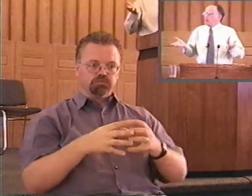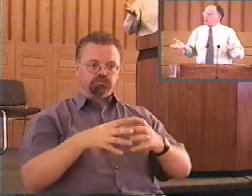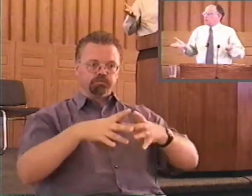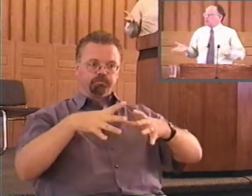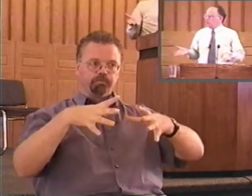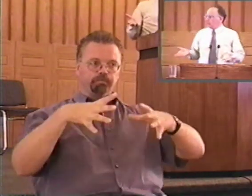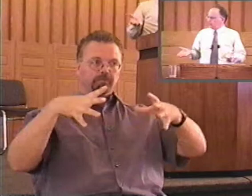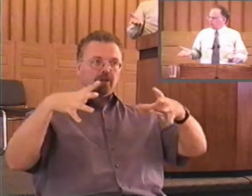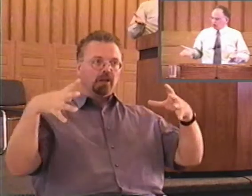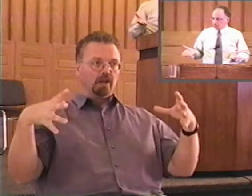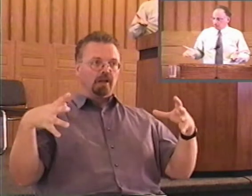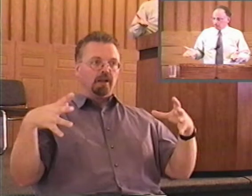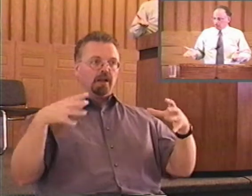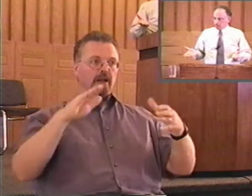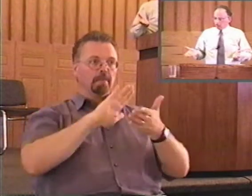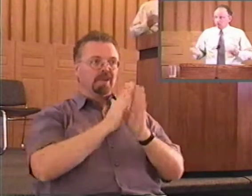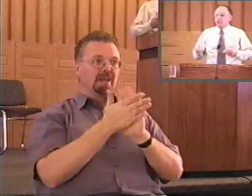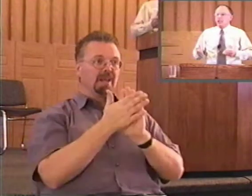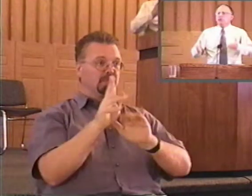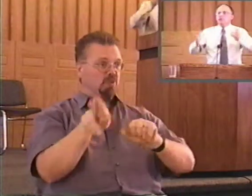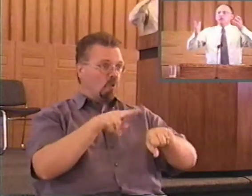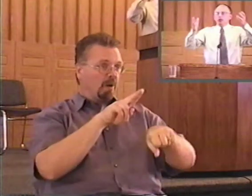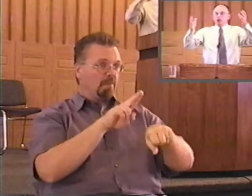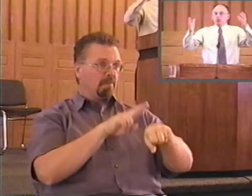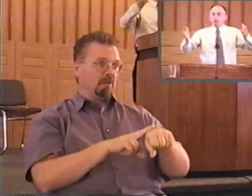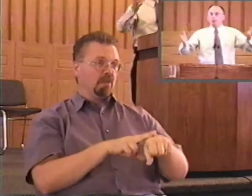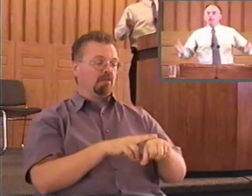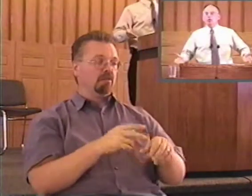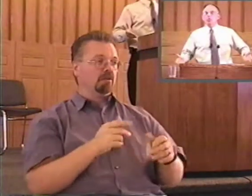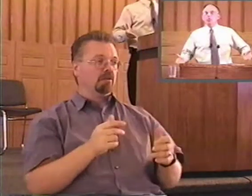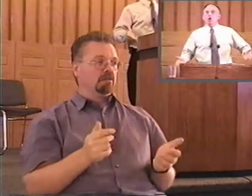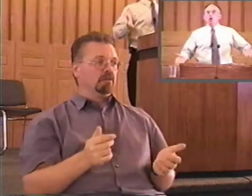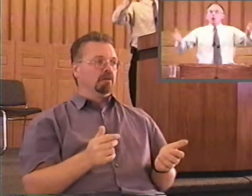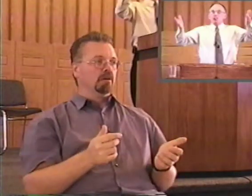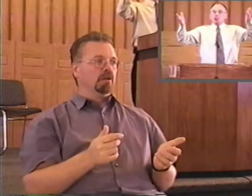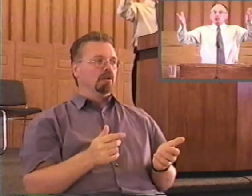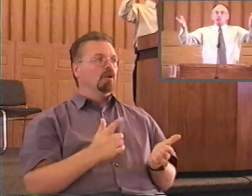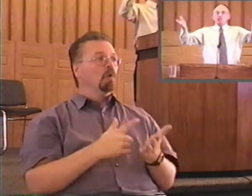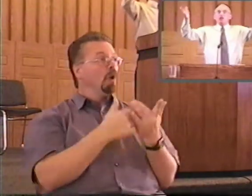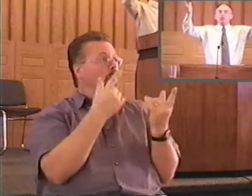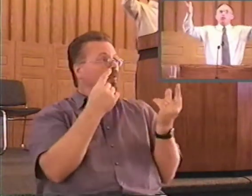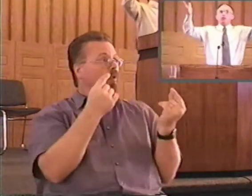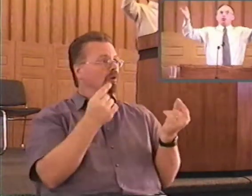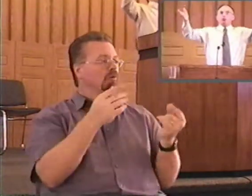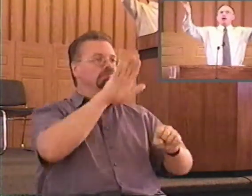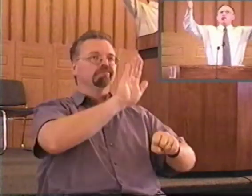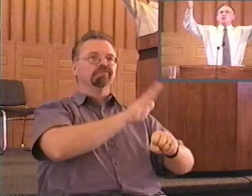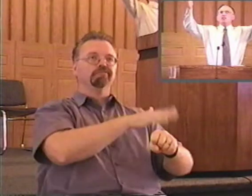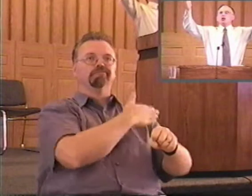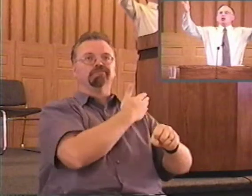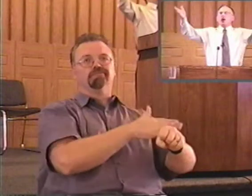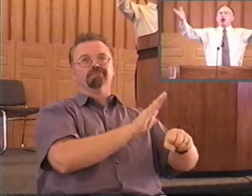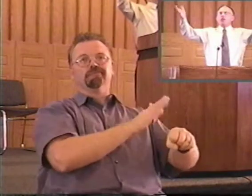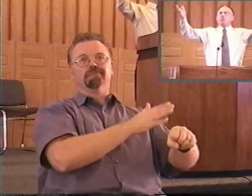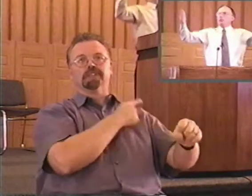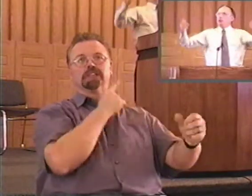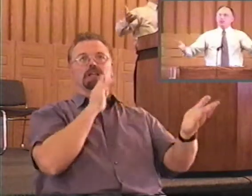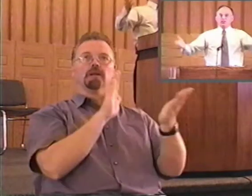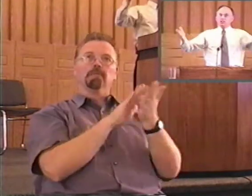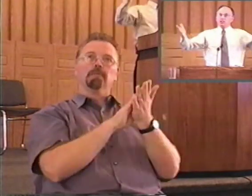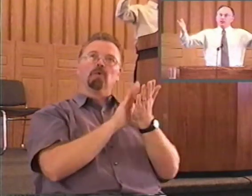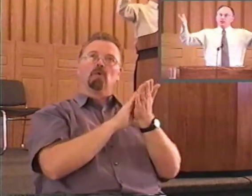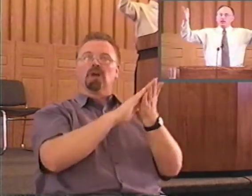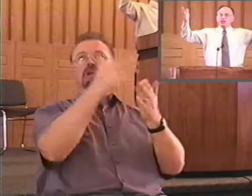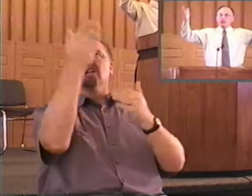normal operating procedure. Okay, so here's what we do. We sing and we praise to God